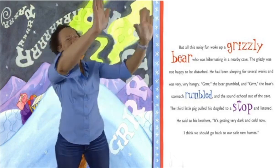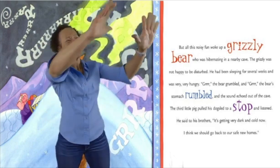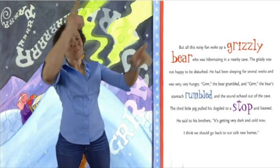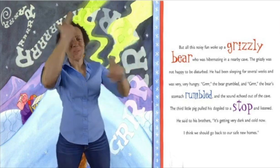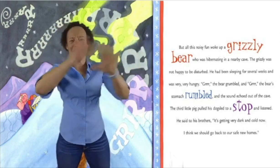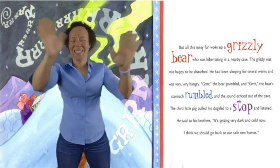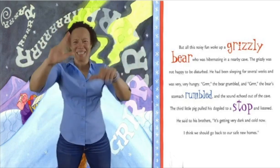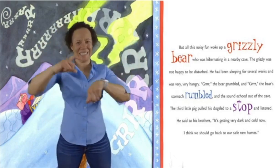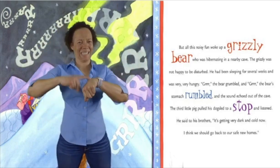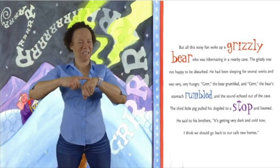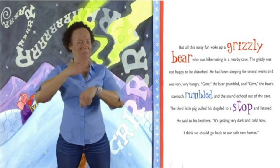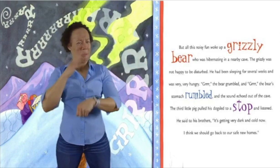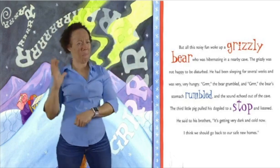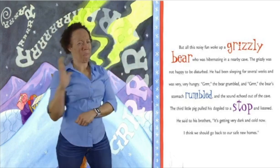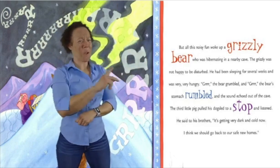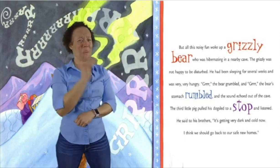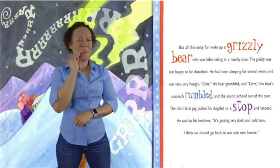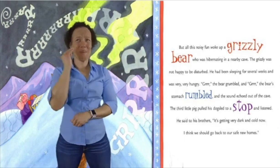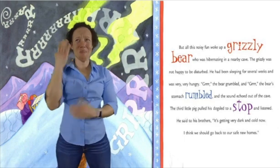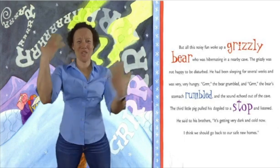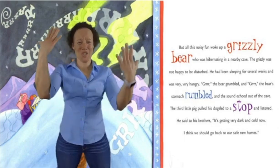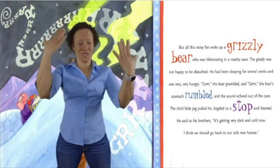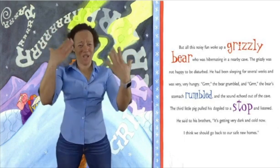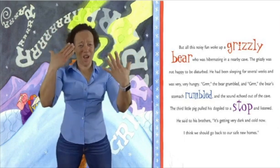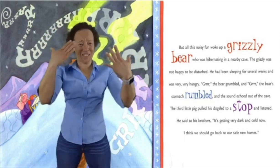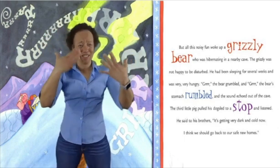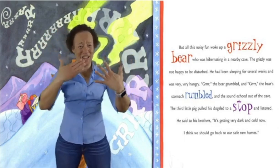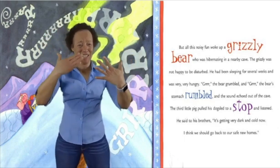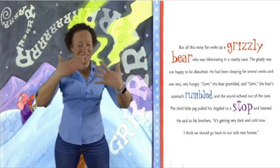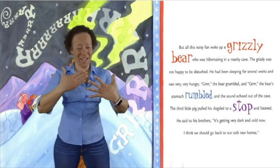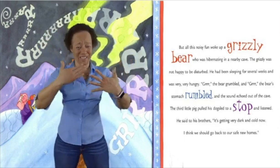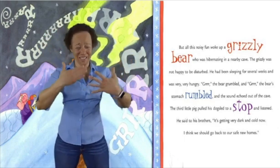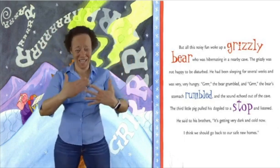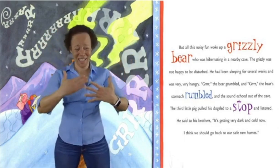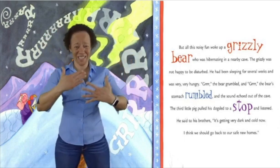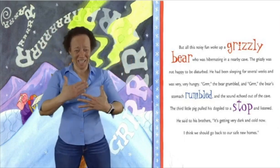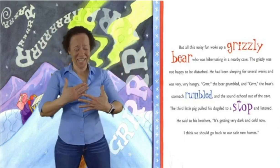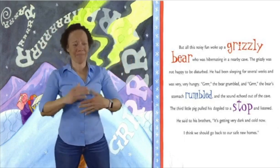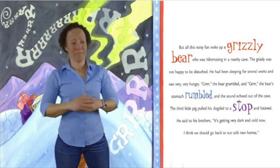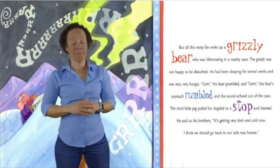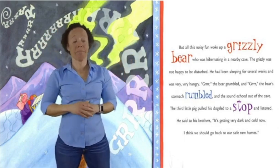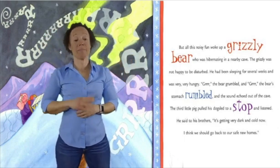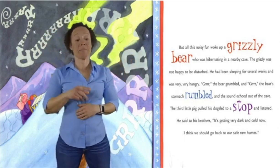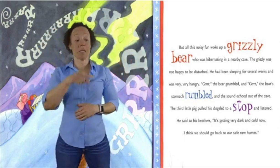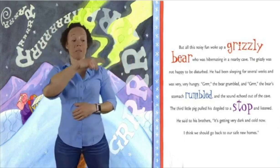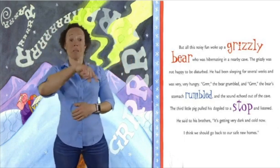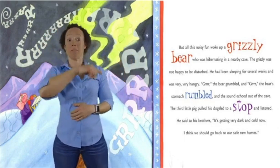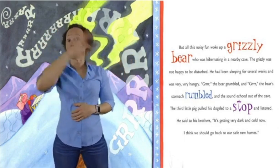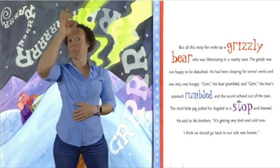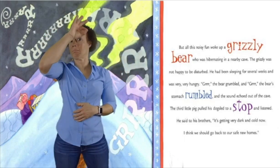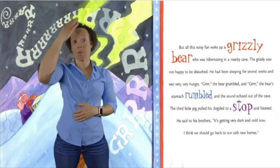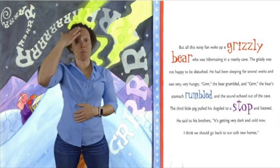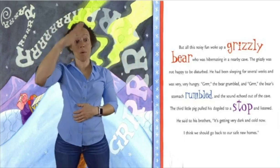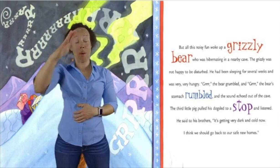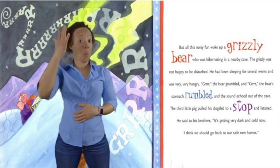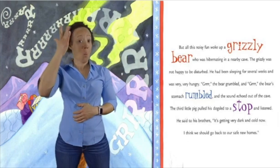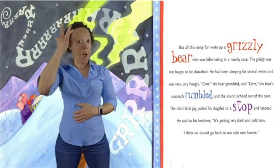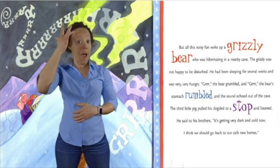not happy to be disturbed. He had been sleeping for several weeks and was very, very hungry.